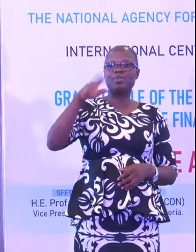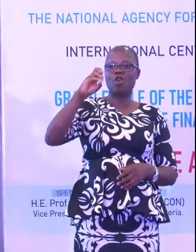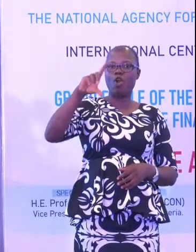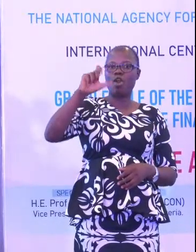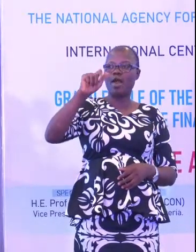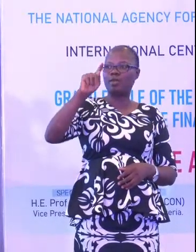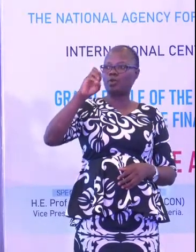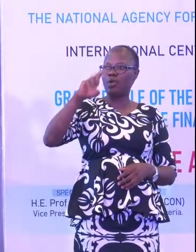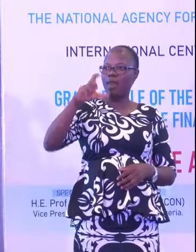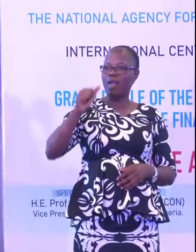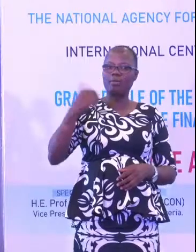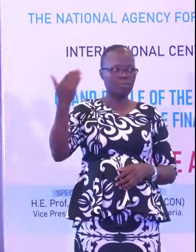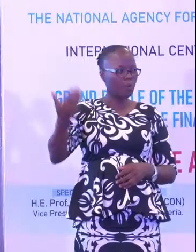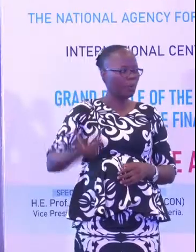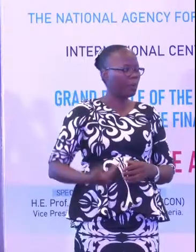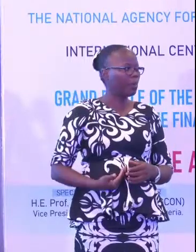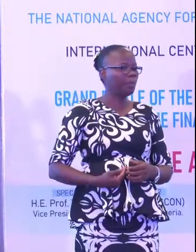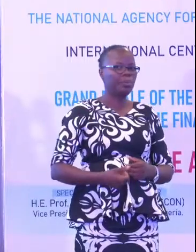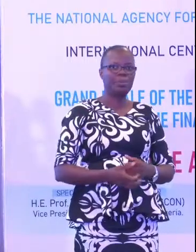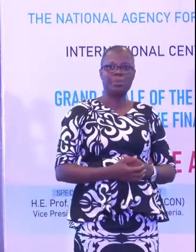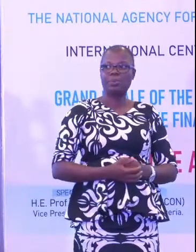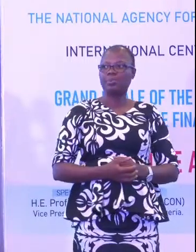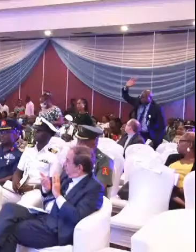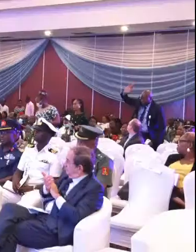Afolabi. You're welcome.